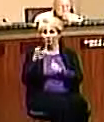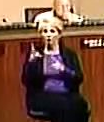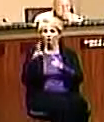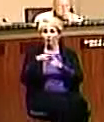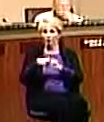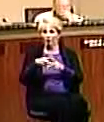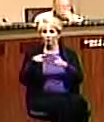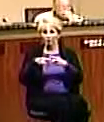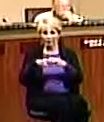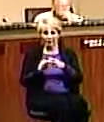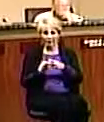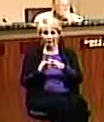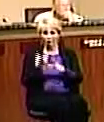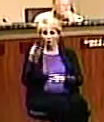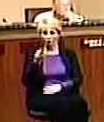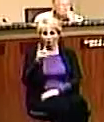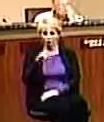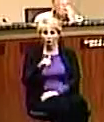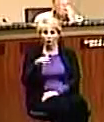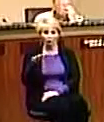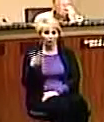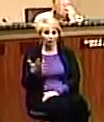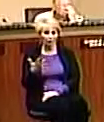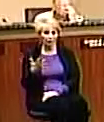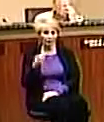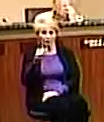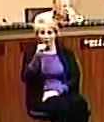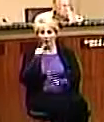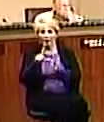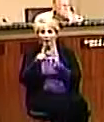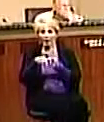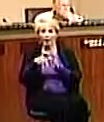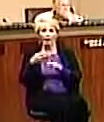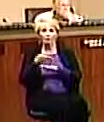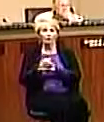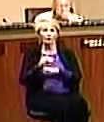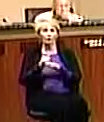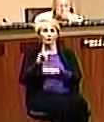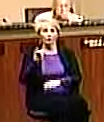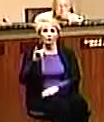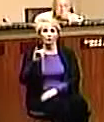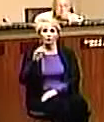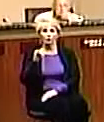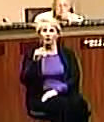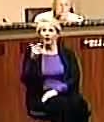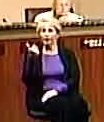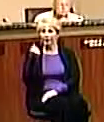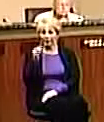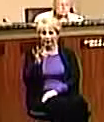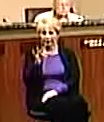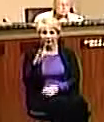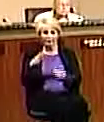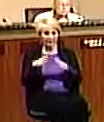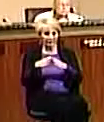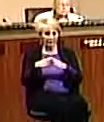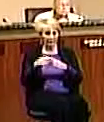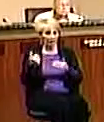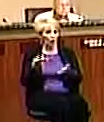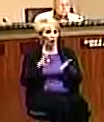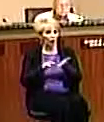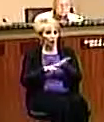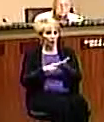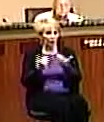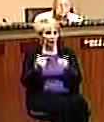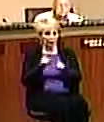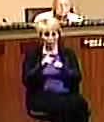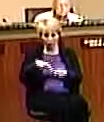beginning Friday, July 5, and no later than Friday, July 19. Even though the city has contracted now,